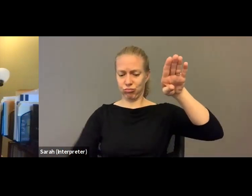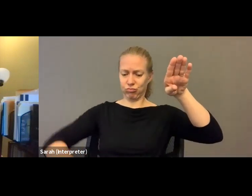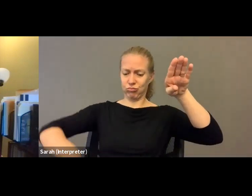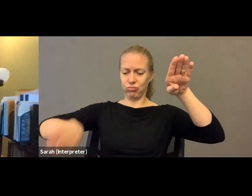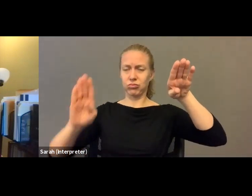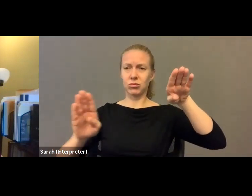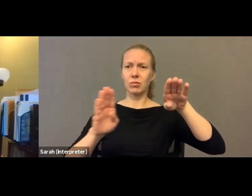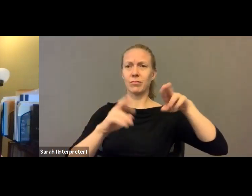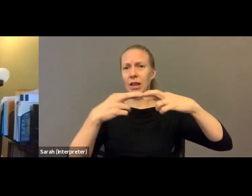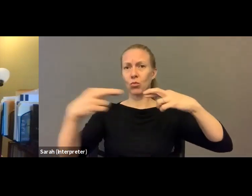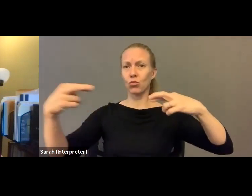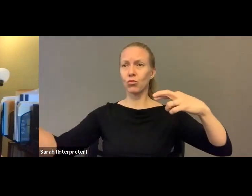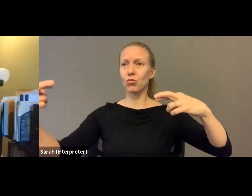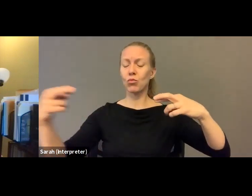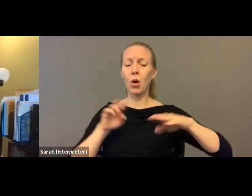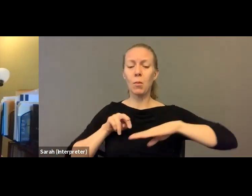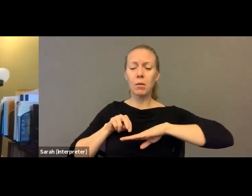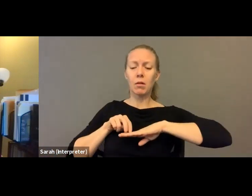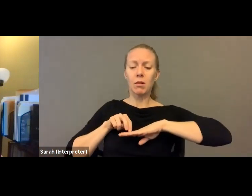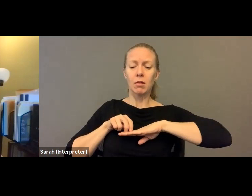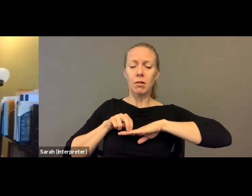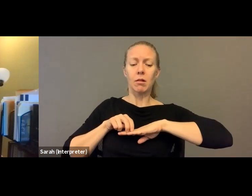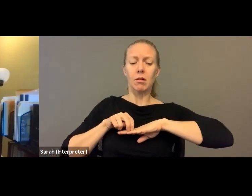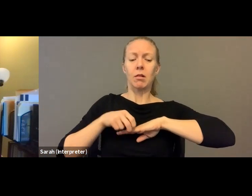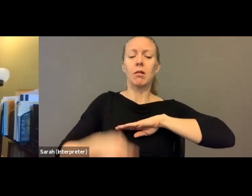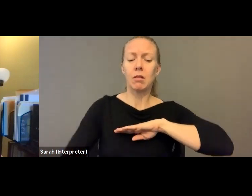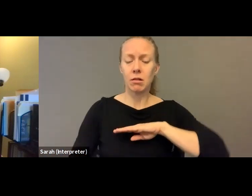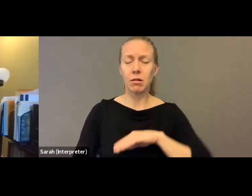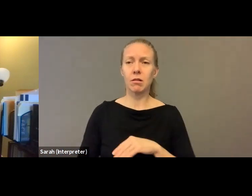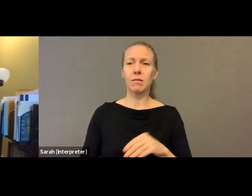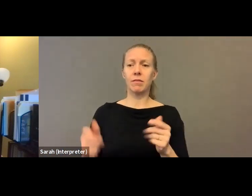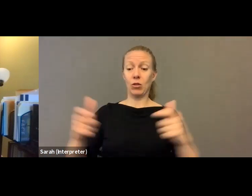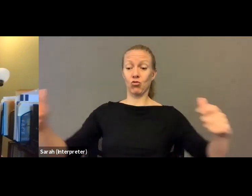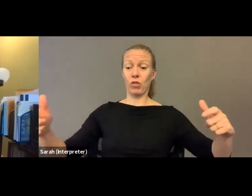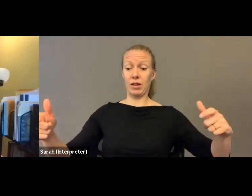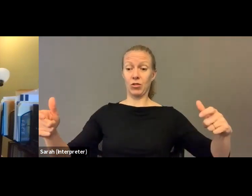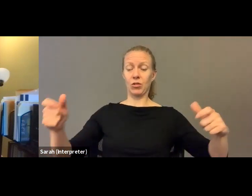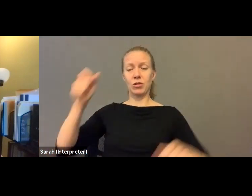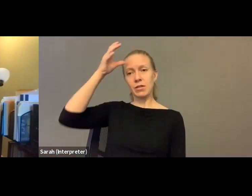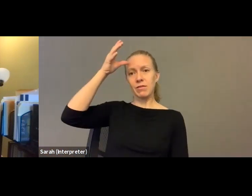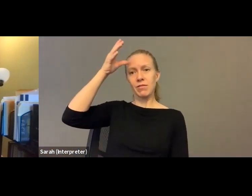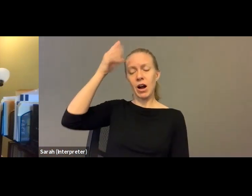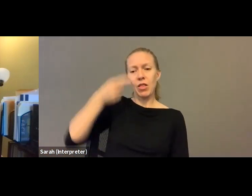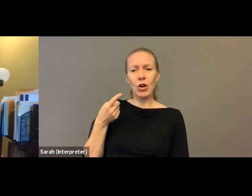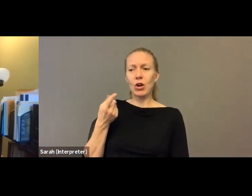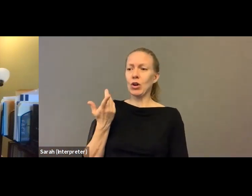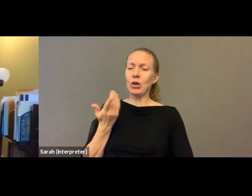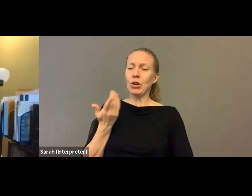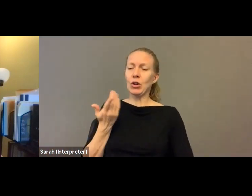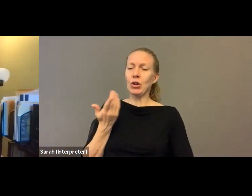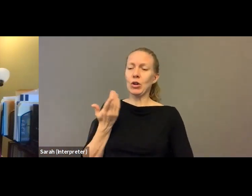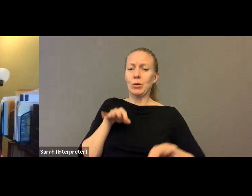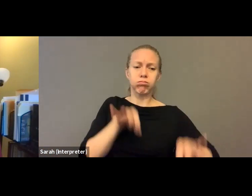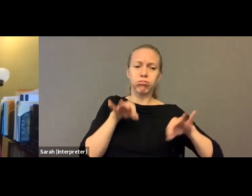end to end. The crater of father has been stepped, steeping black polished foot